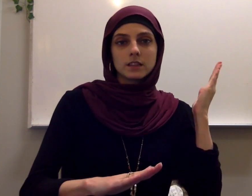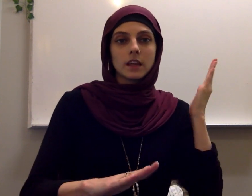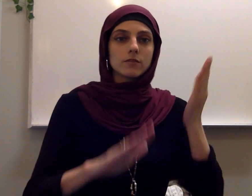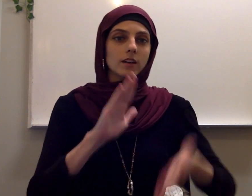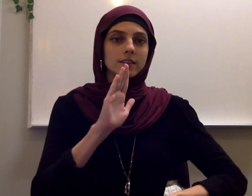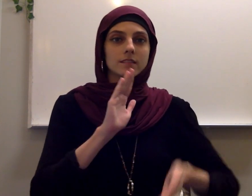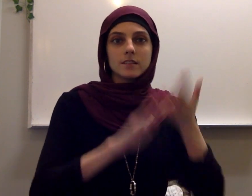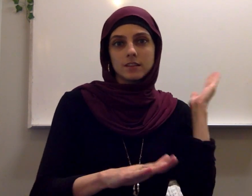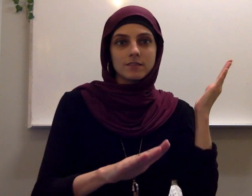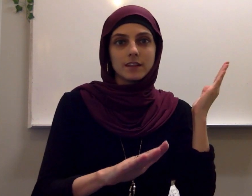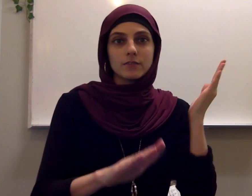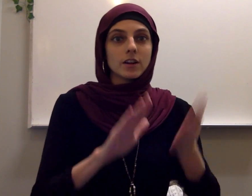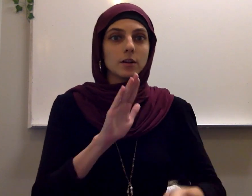leave, as in to leave very quickly.